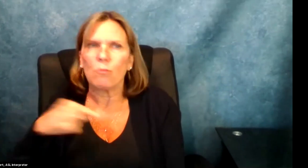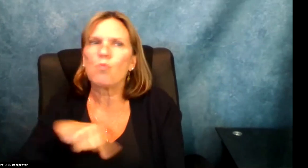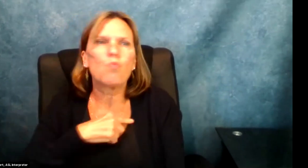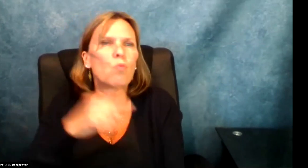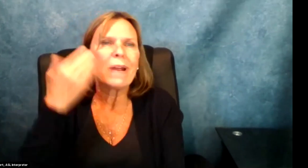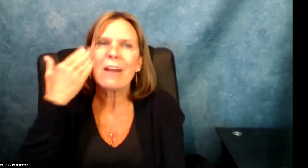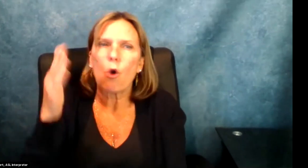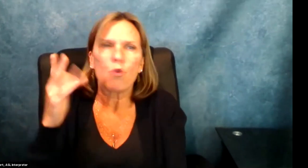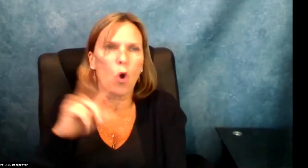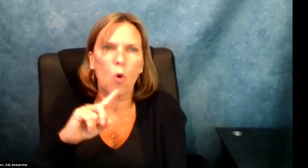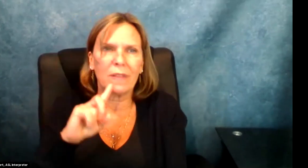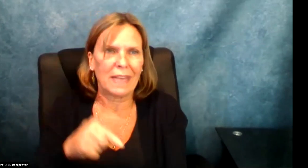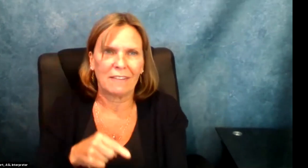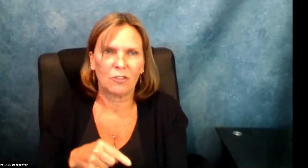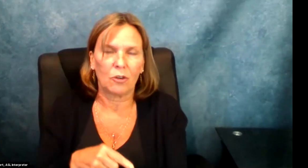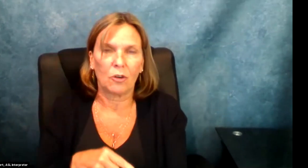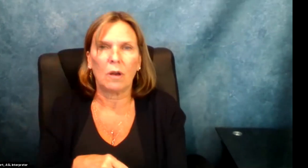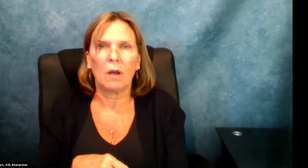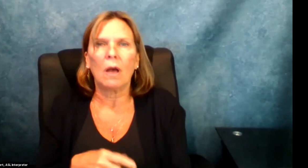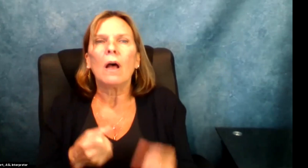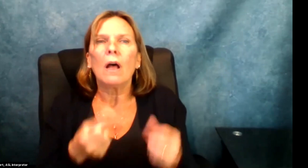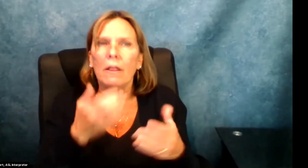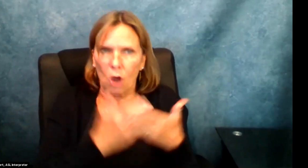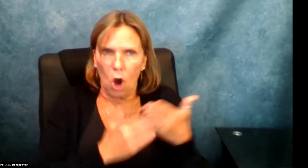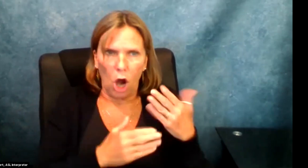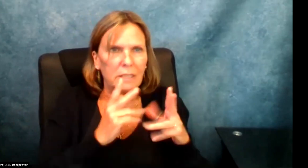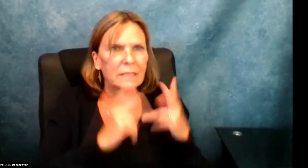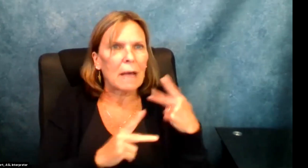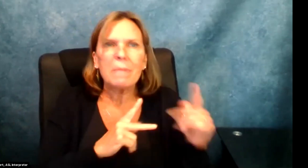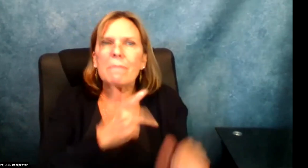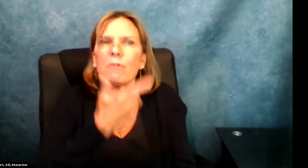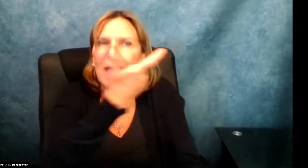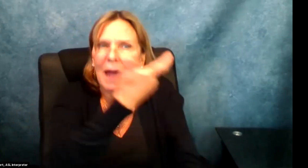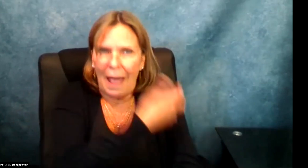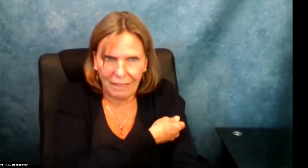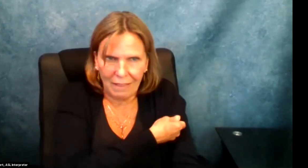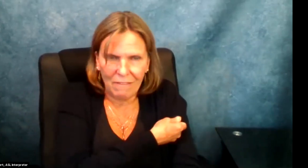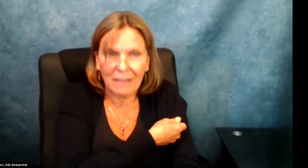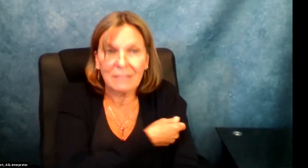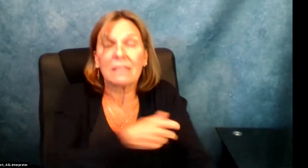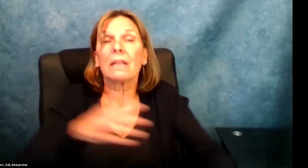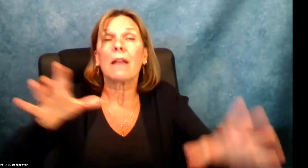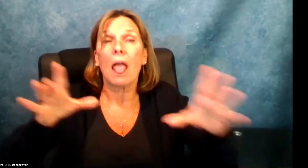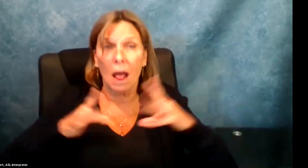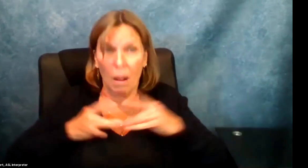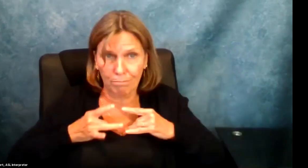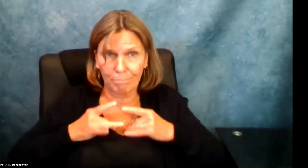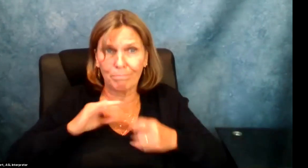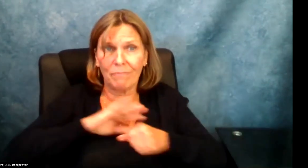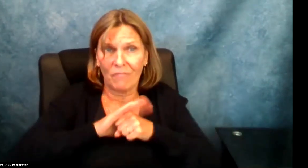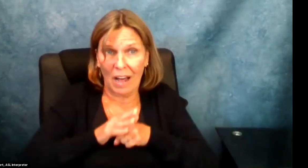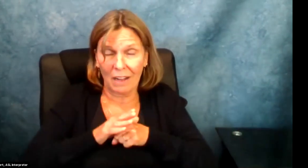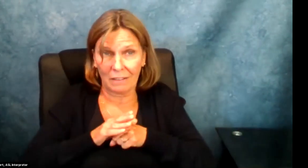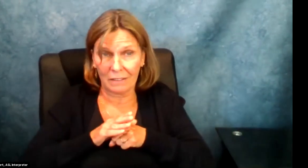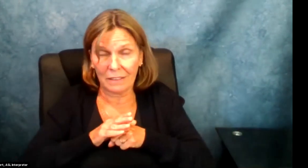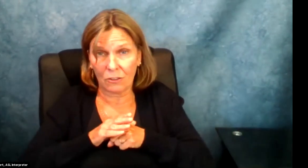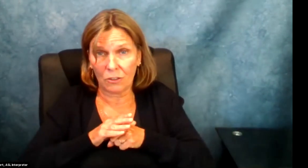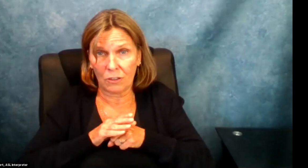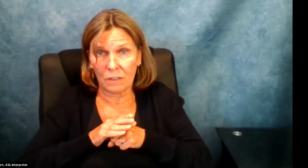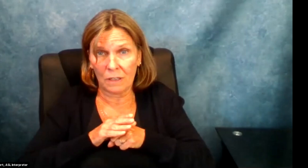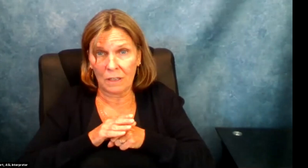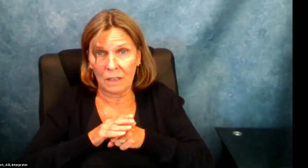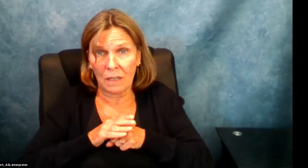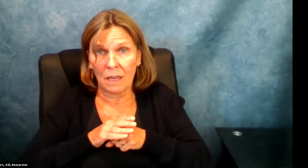breakthrough cases of people who get COVID when they've been vaccinated. The state has been monitoring this in people who are over the